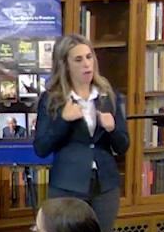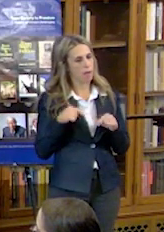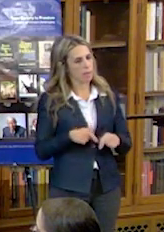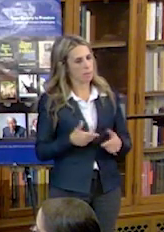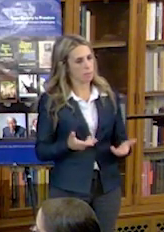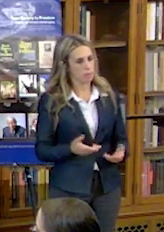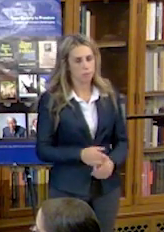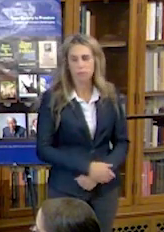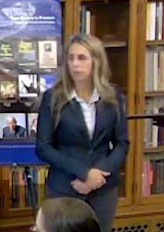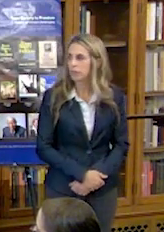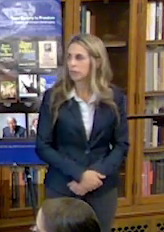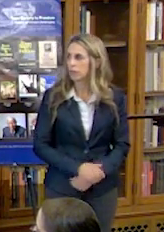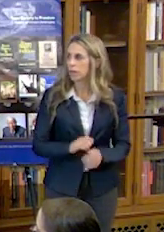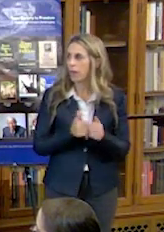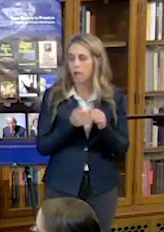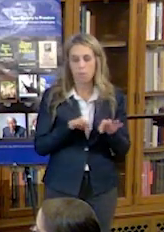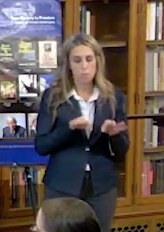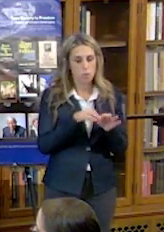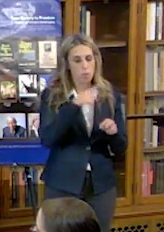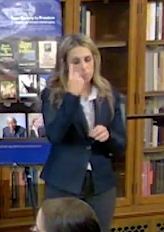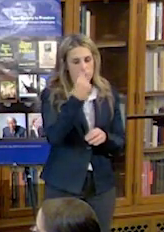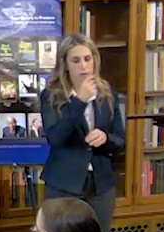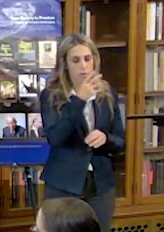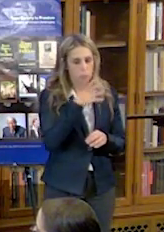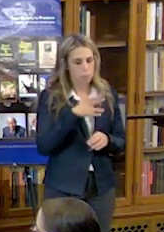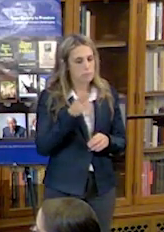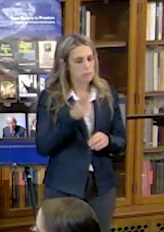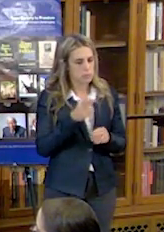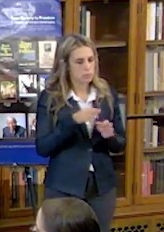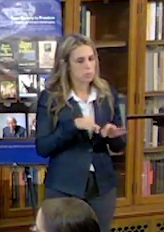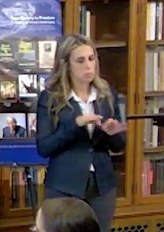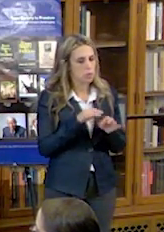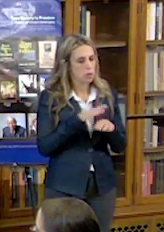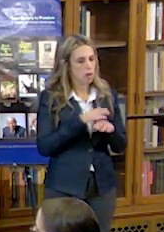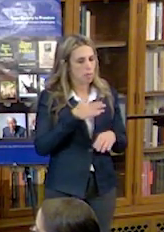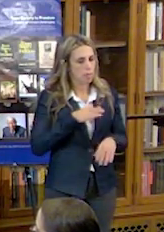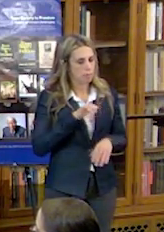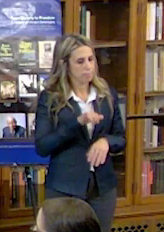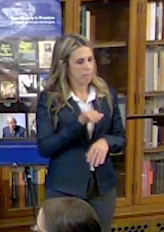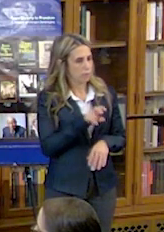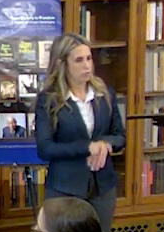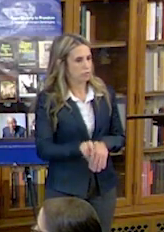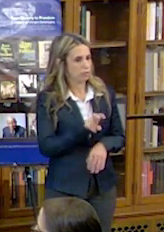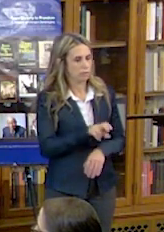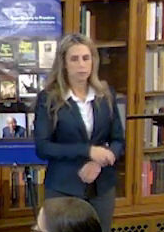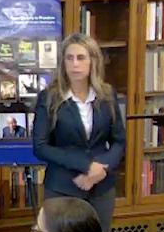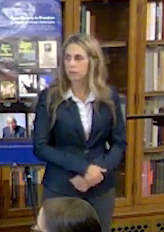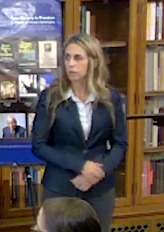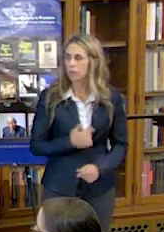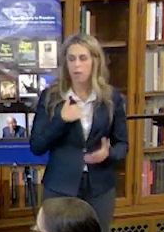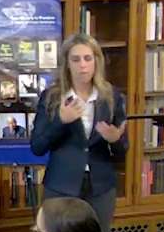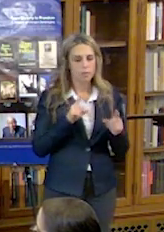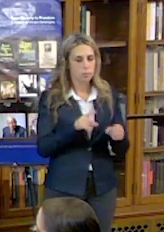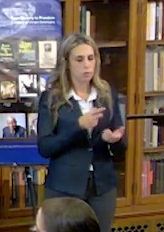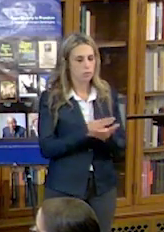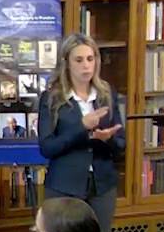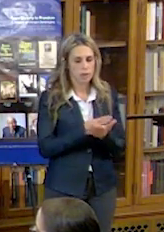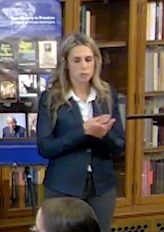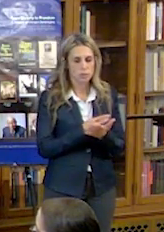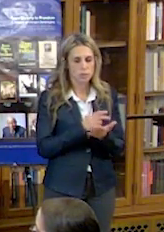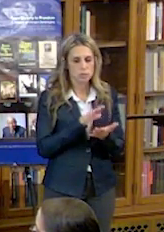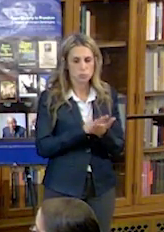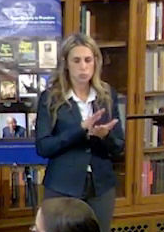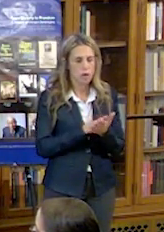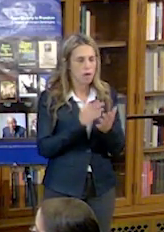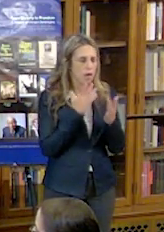here and how important black women's history has been to that journey I went to graduate school with a desperate